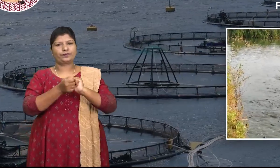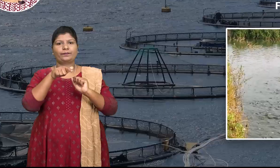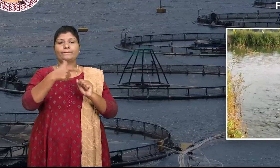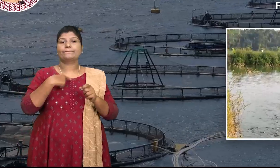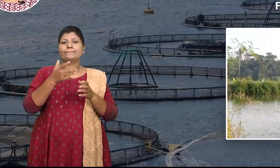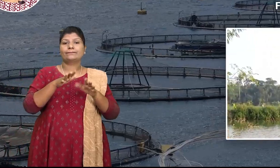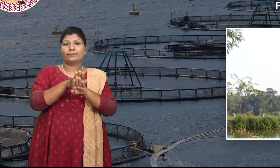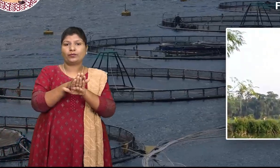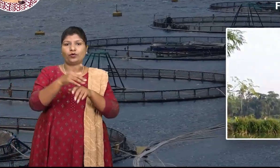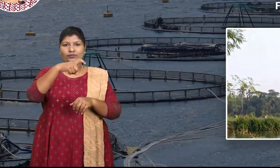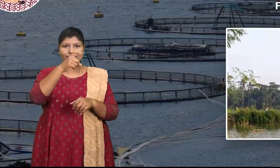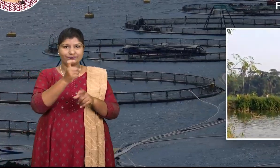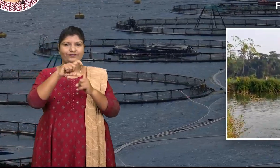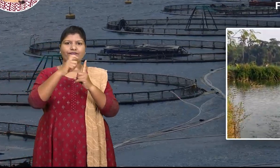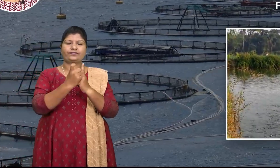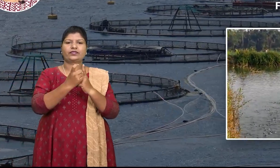ponds.